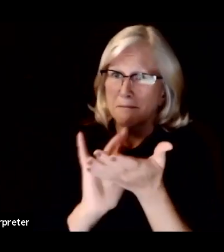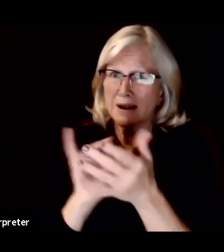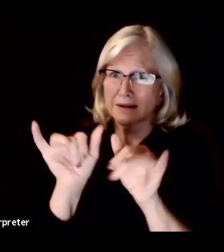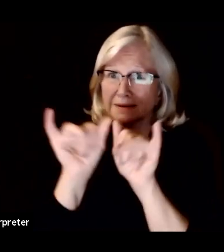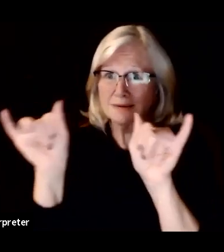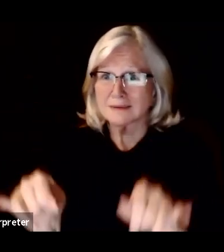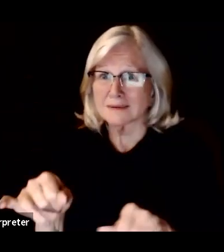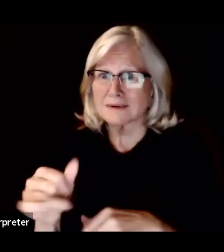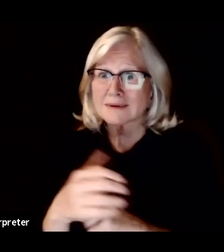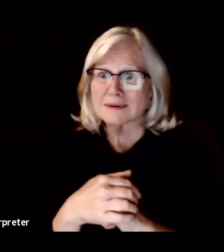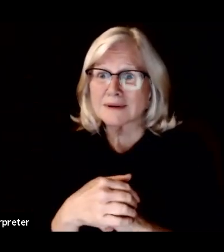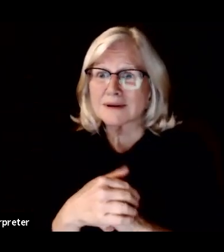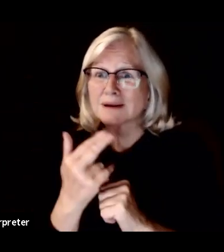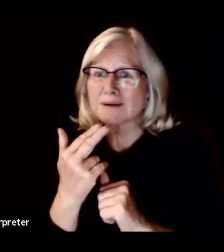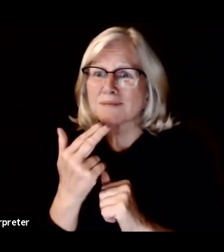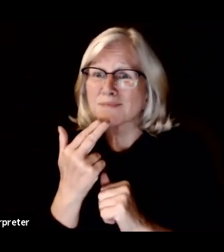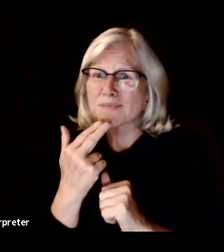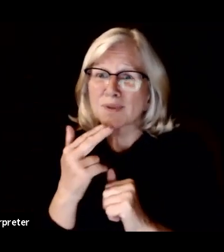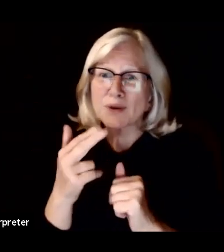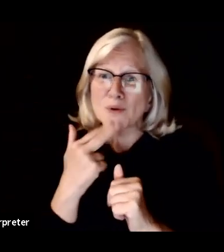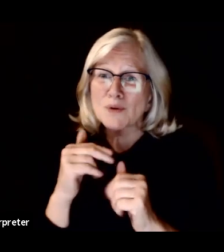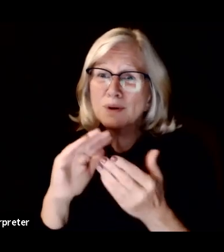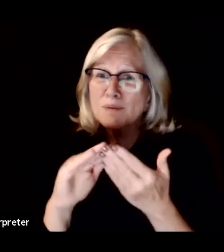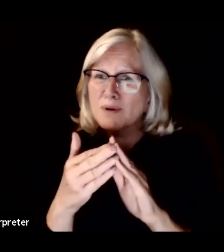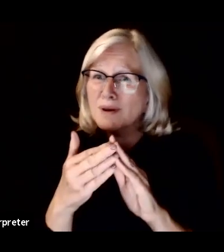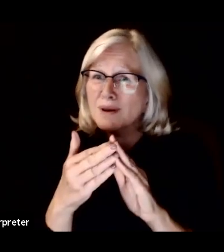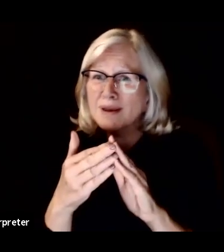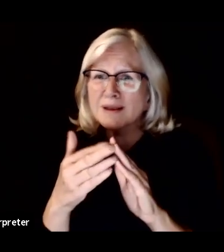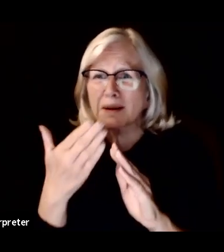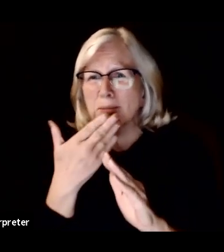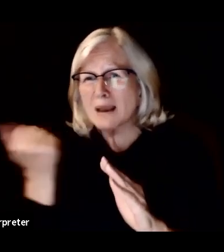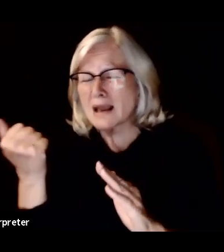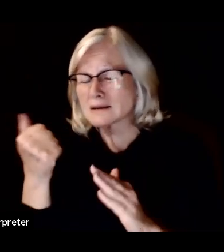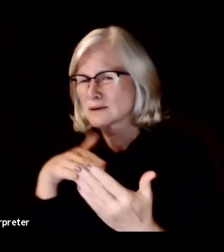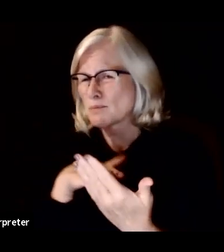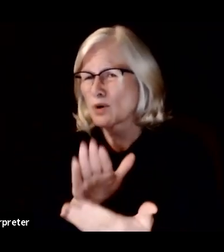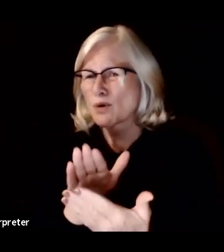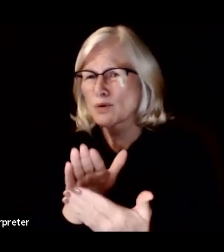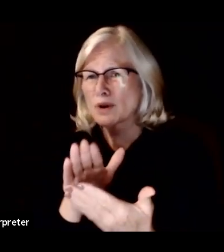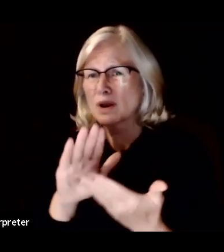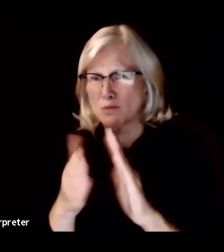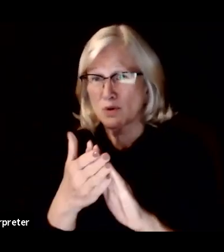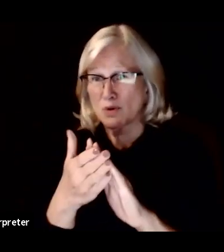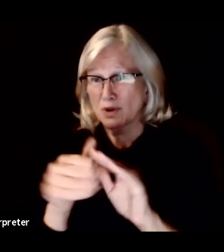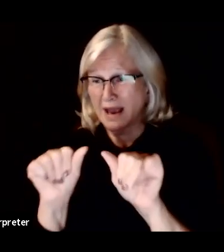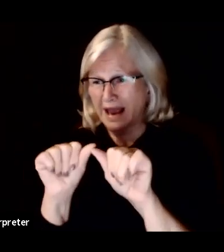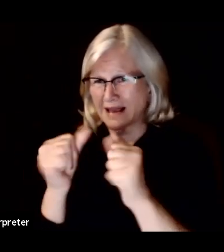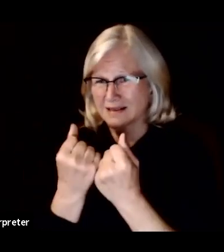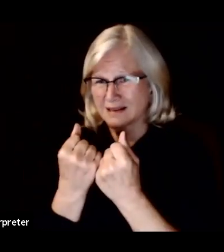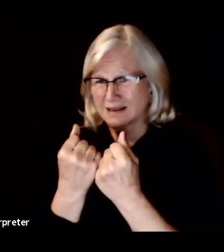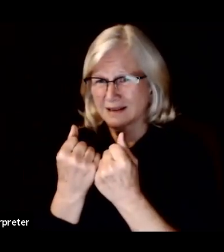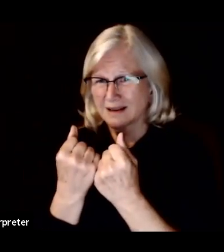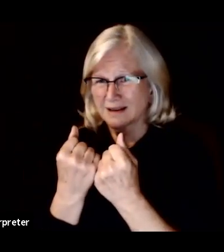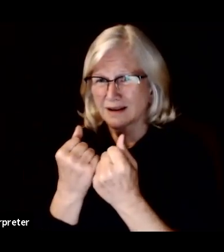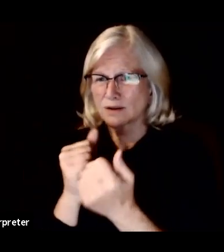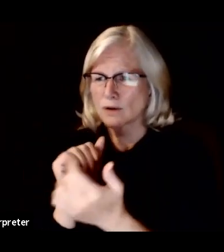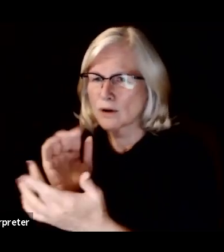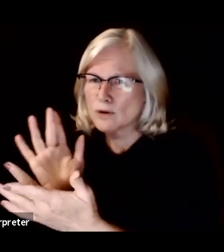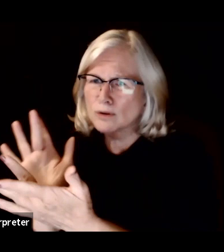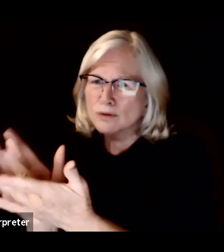in partnership with trusted community organizations, helping to get the word out, helping to encourage people to attend, is